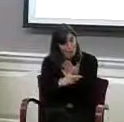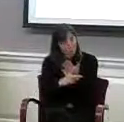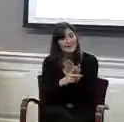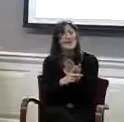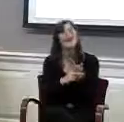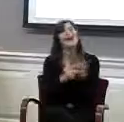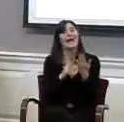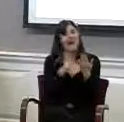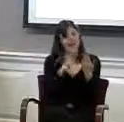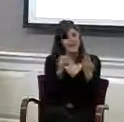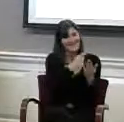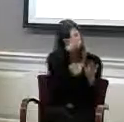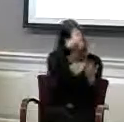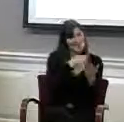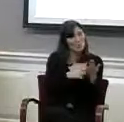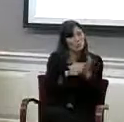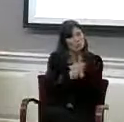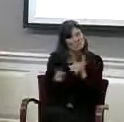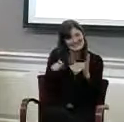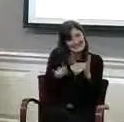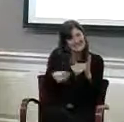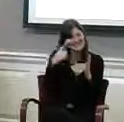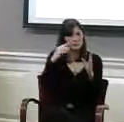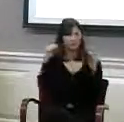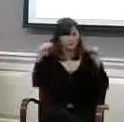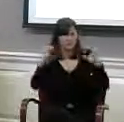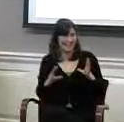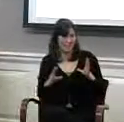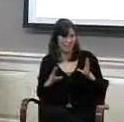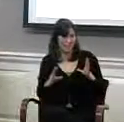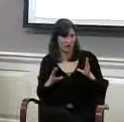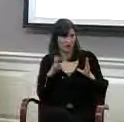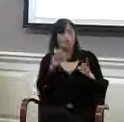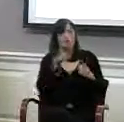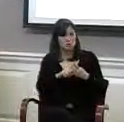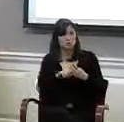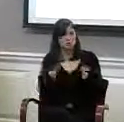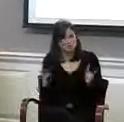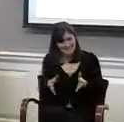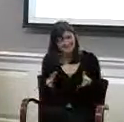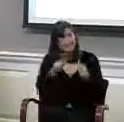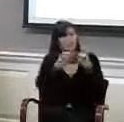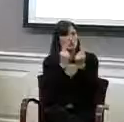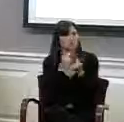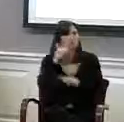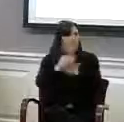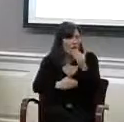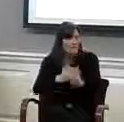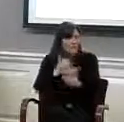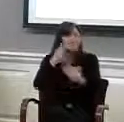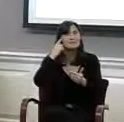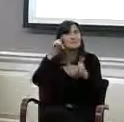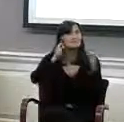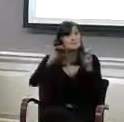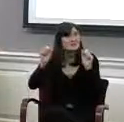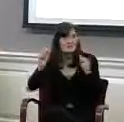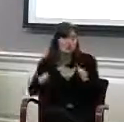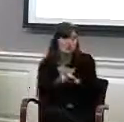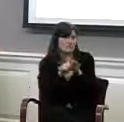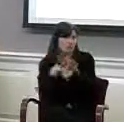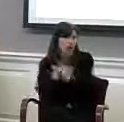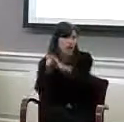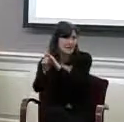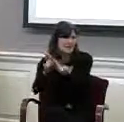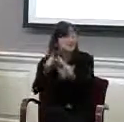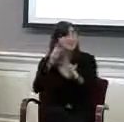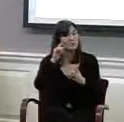that trainers would need in order to successfully facilitate group processes and issues that might arise. For this reason, the